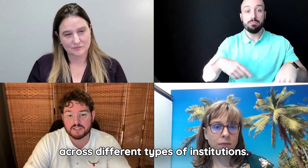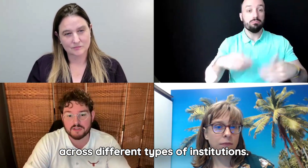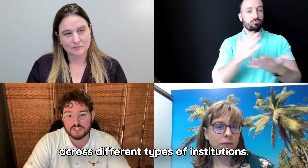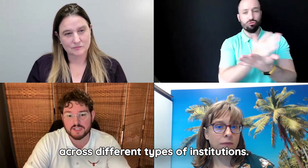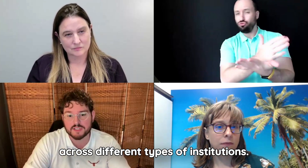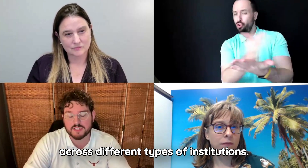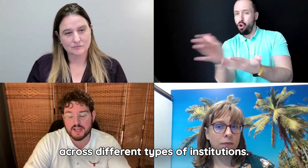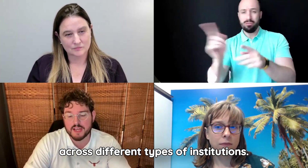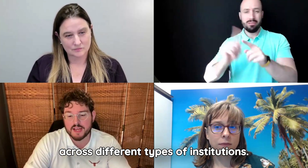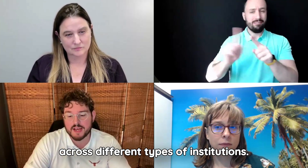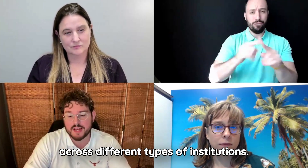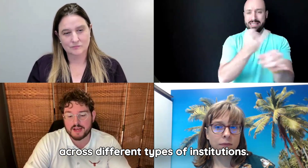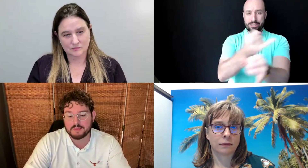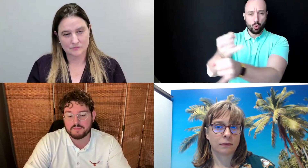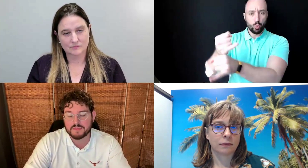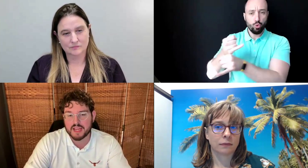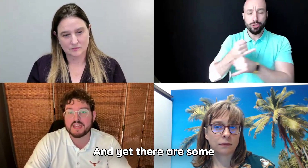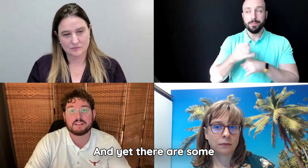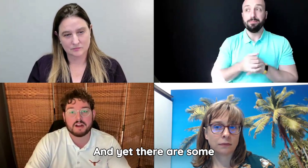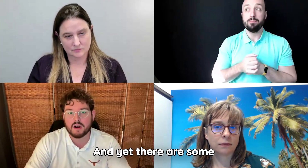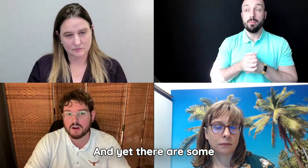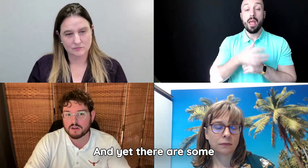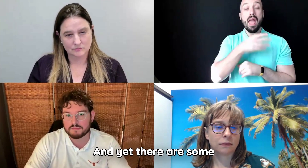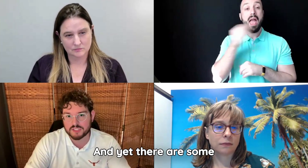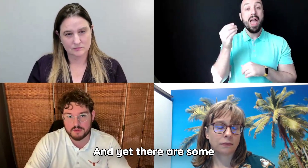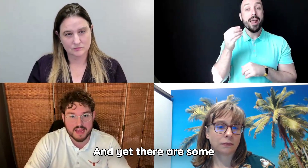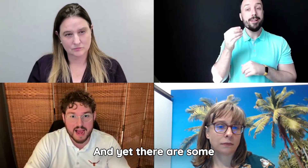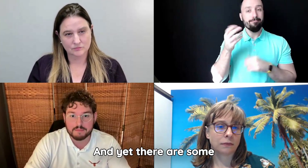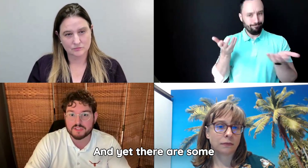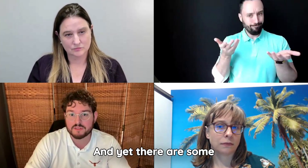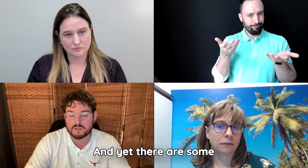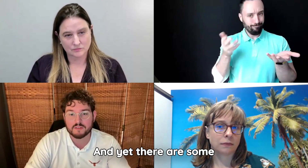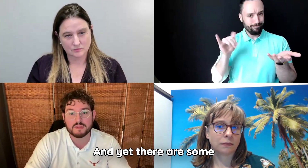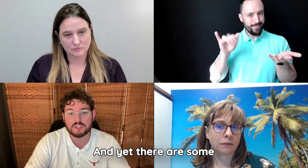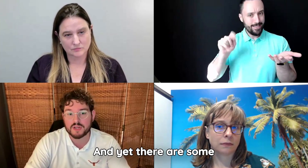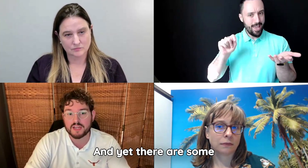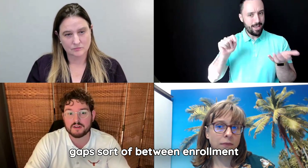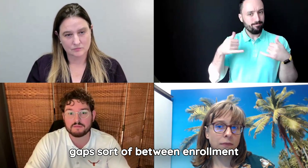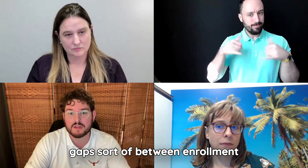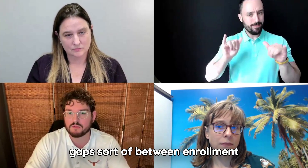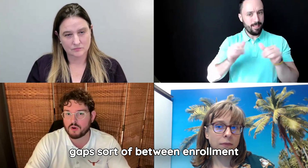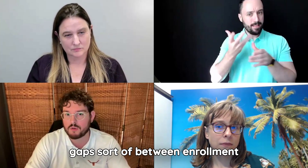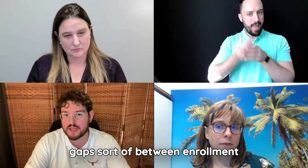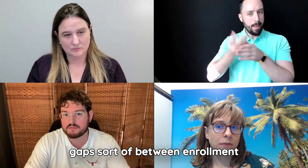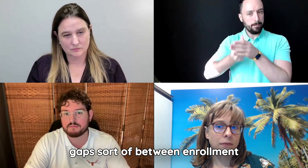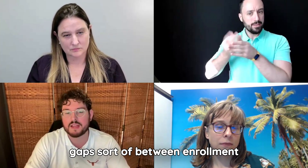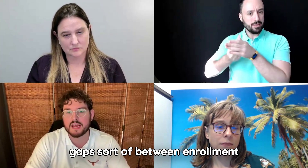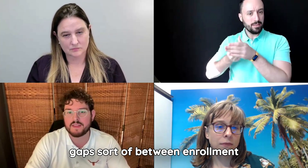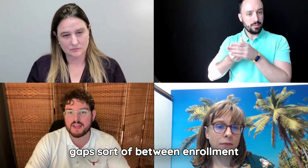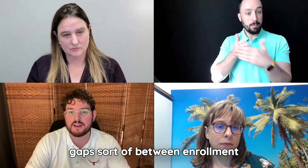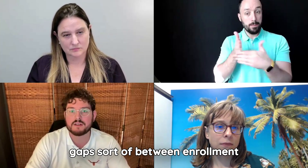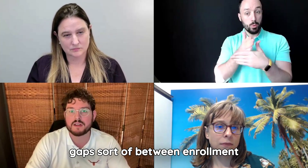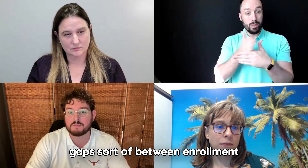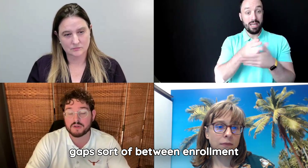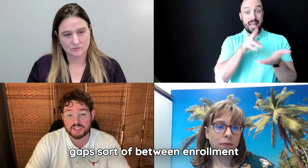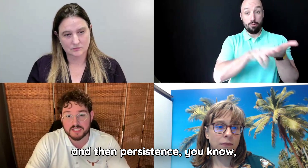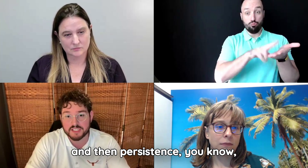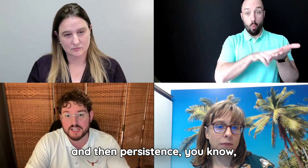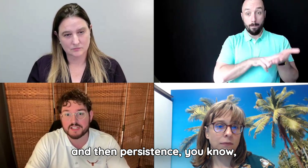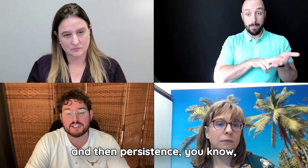types of institutions. And yet there are some gaps sort of between enrollment and